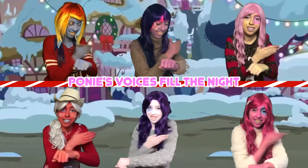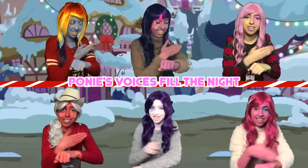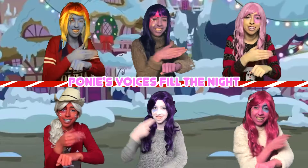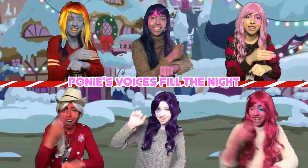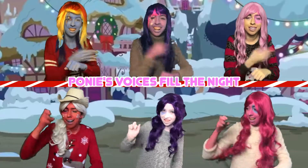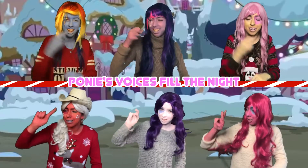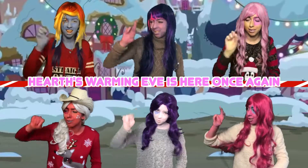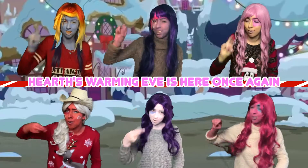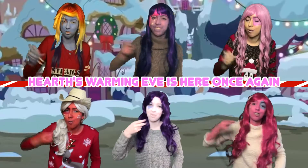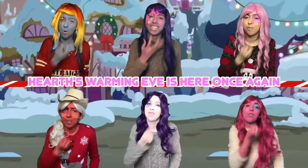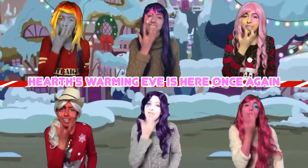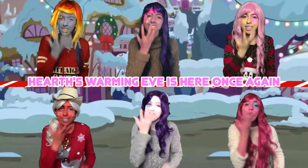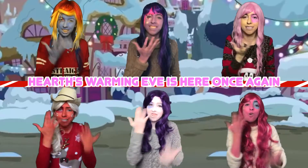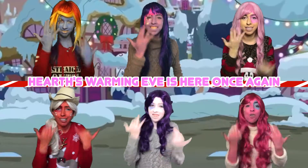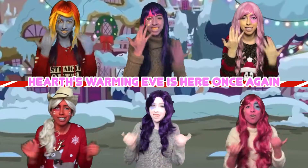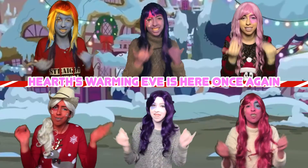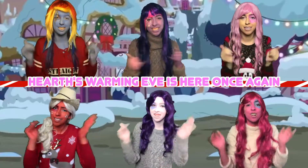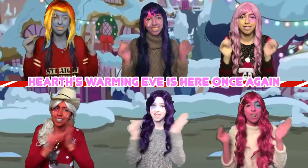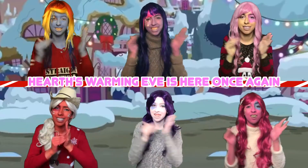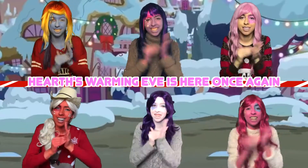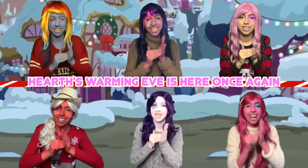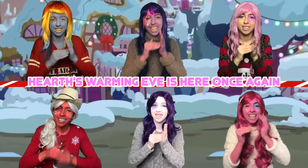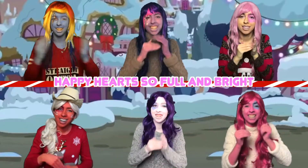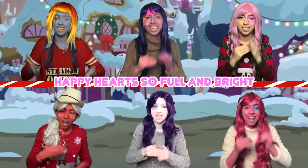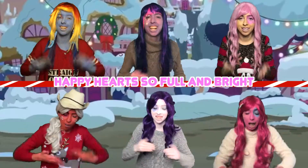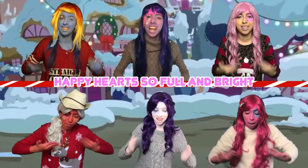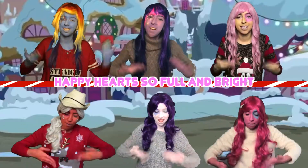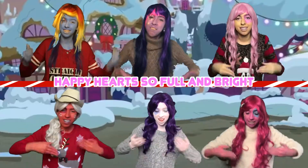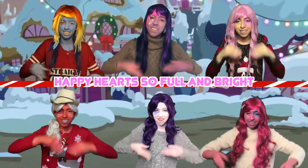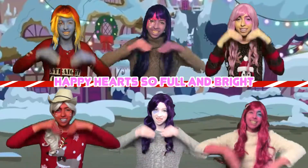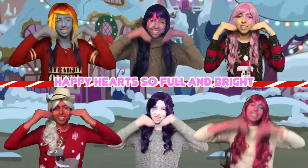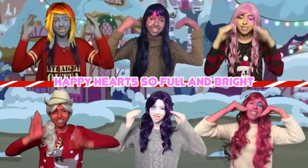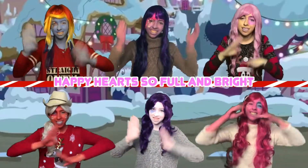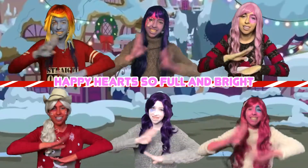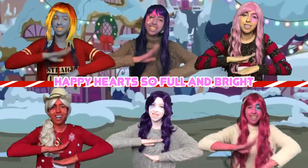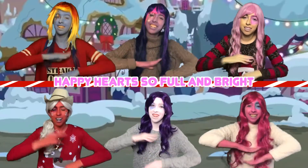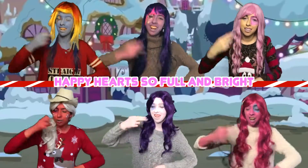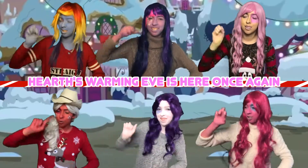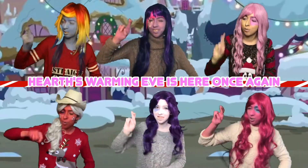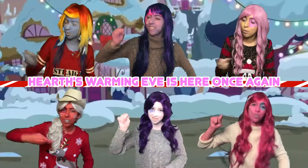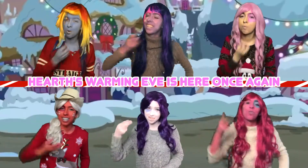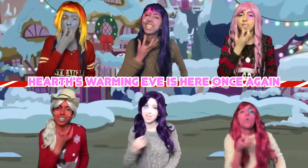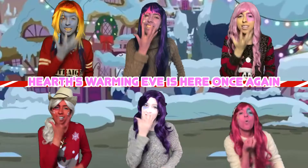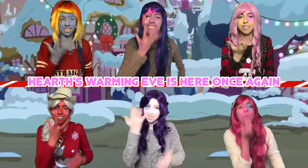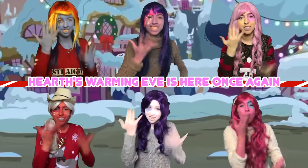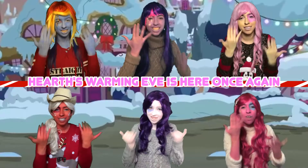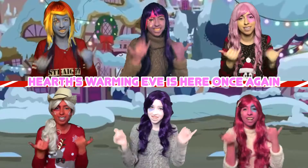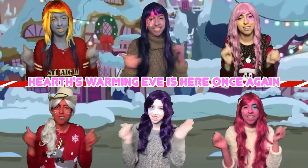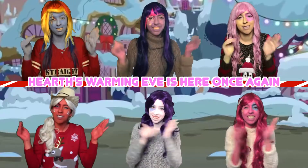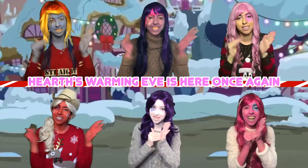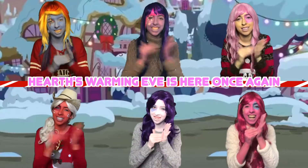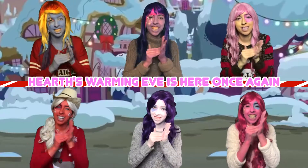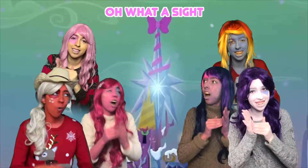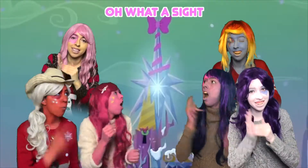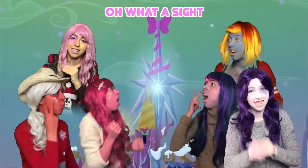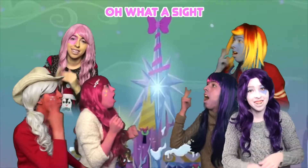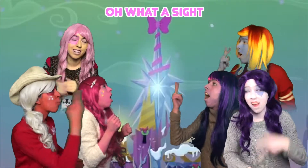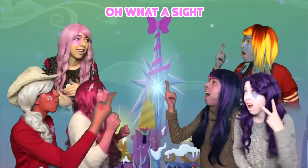voices fill the night. Hearth warming Eve is here once again. Happy hearts so full and bright. Hearth warming Eve is here once again. Oh, what